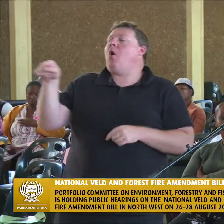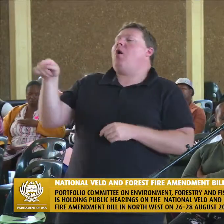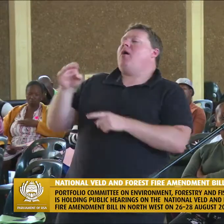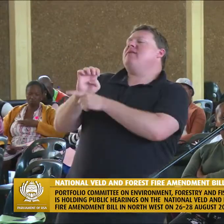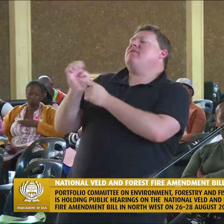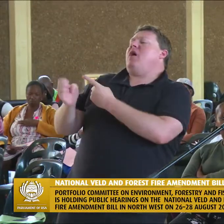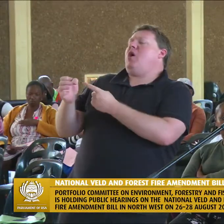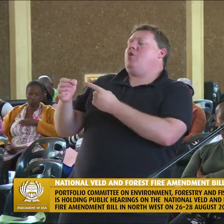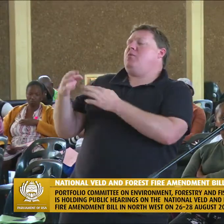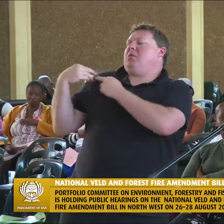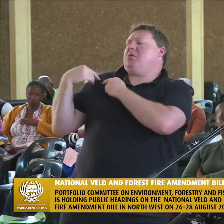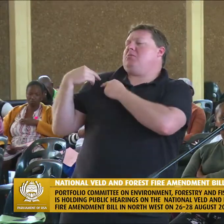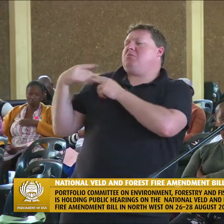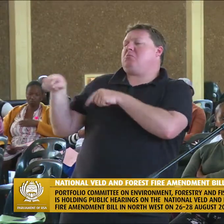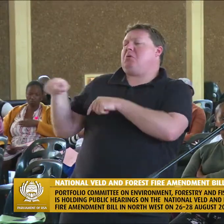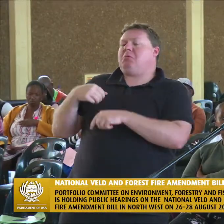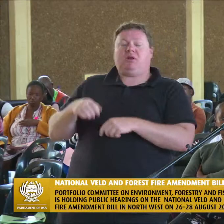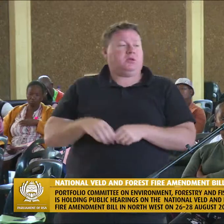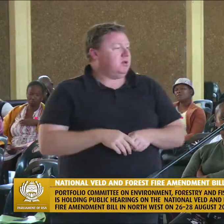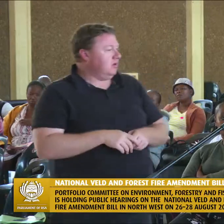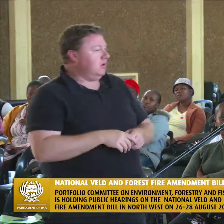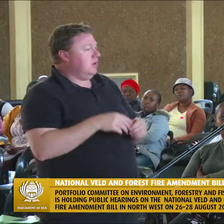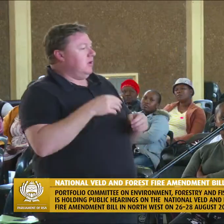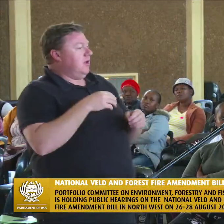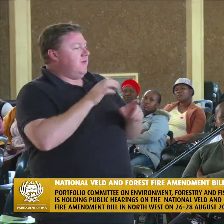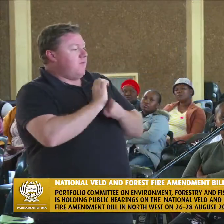department environment